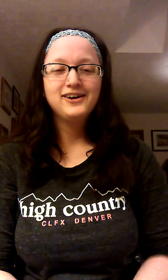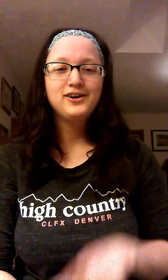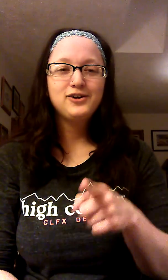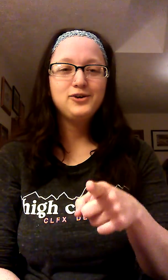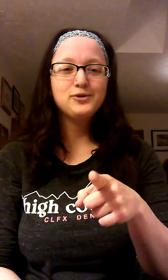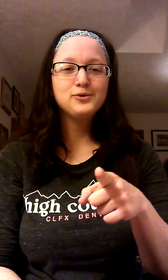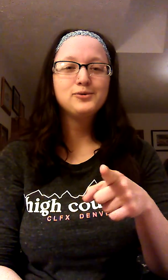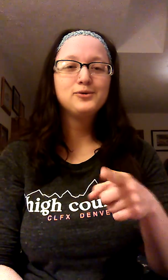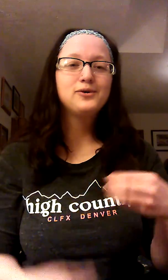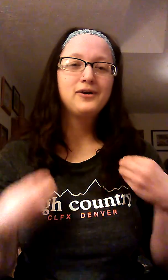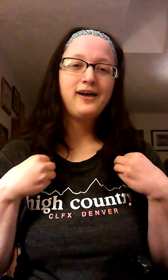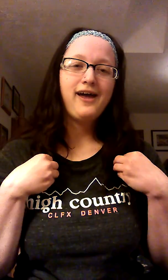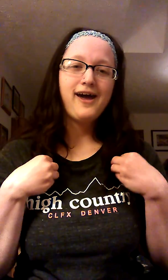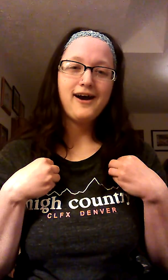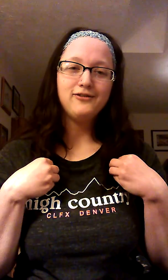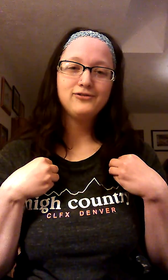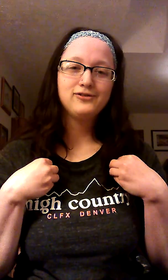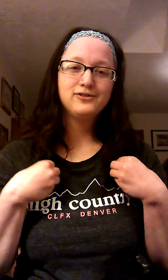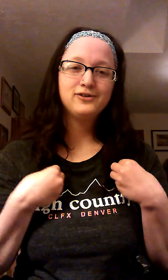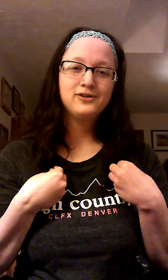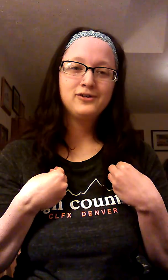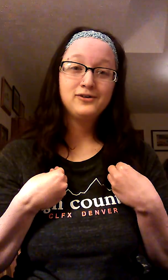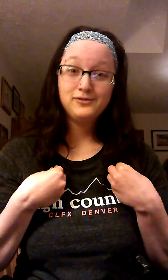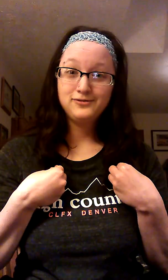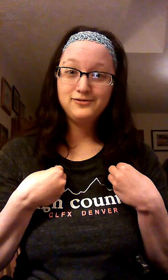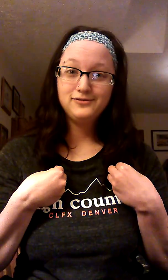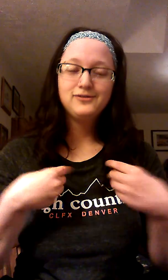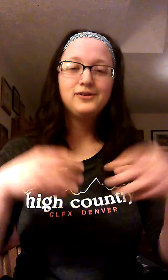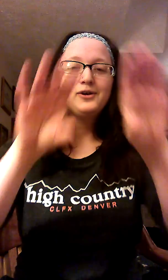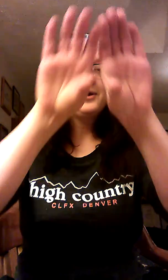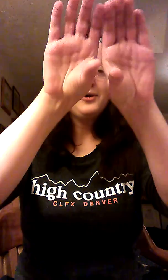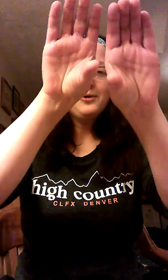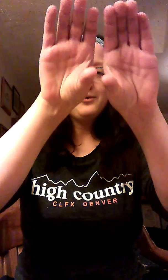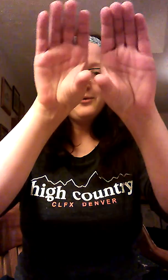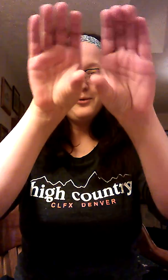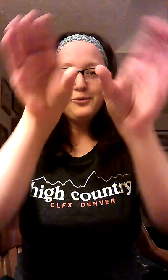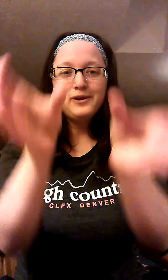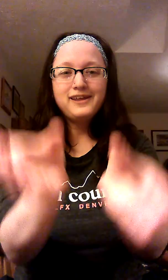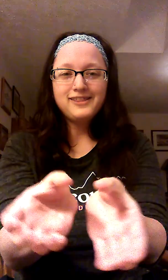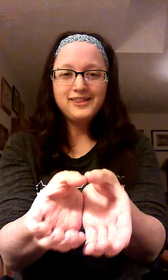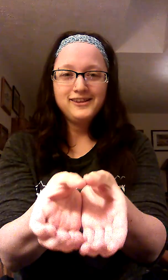You have wreaths.